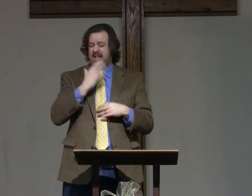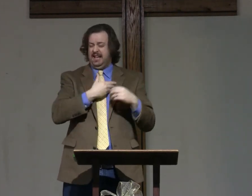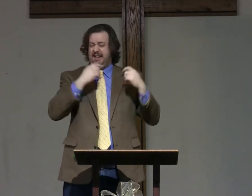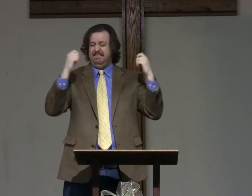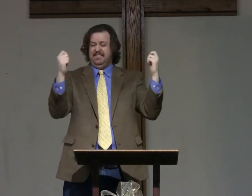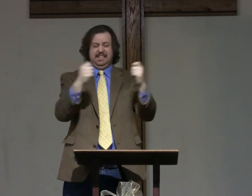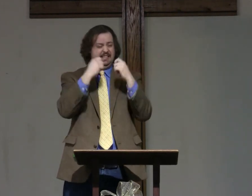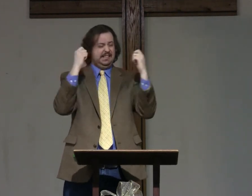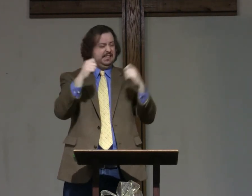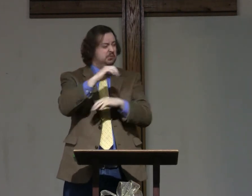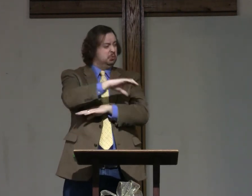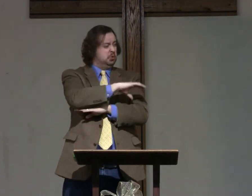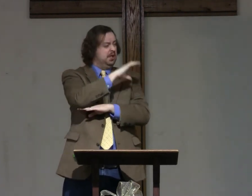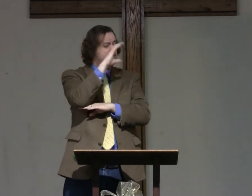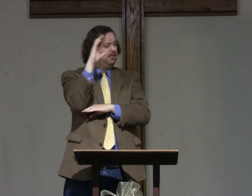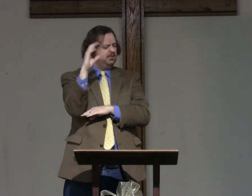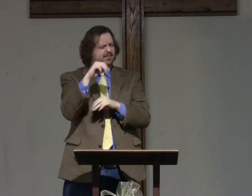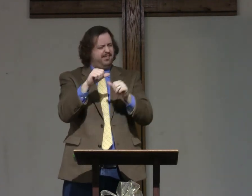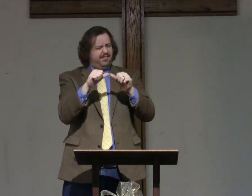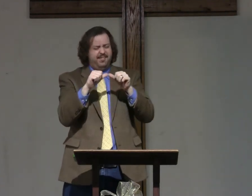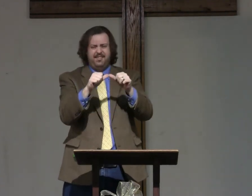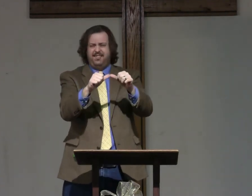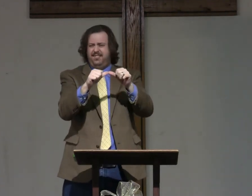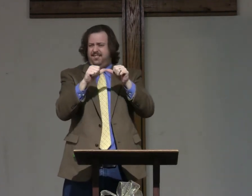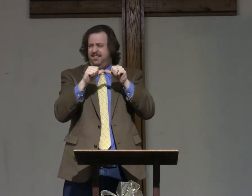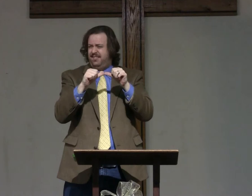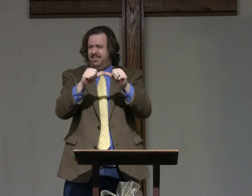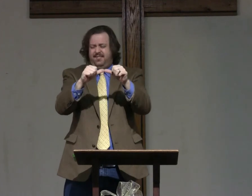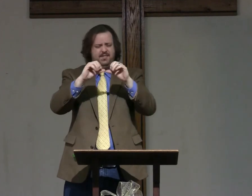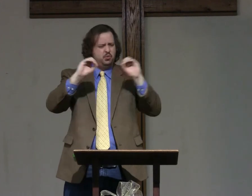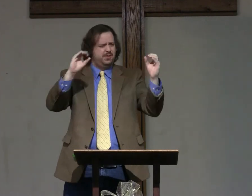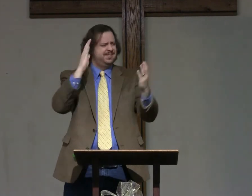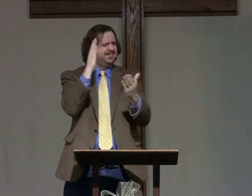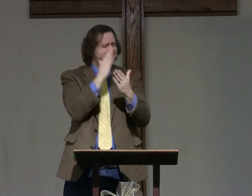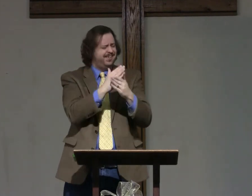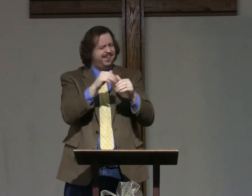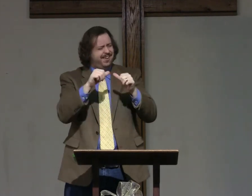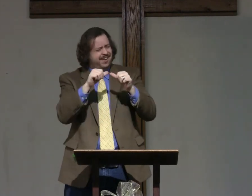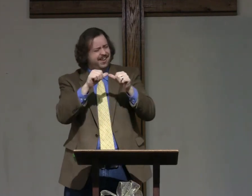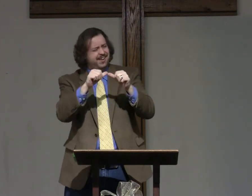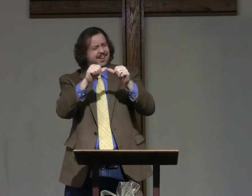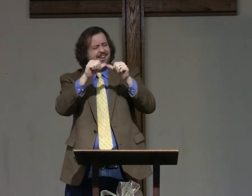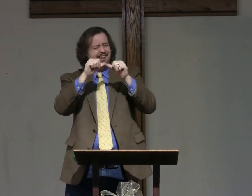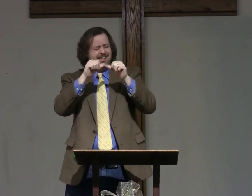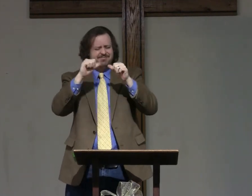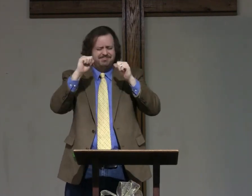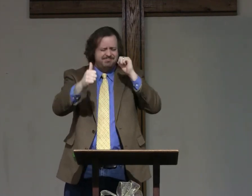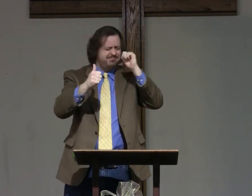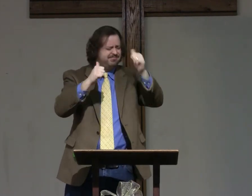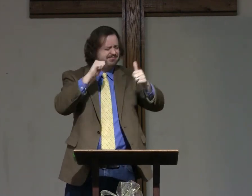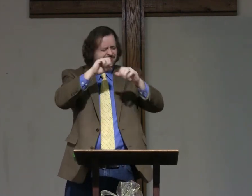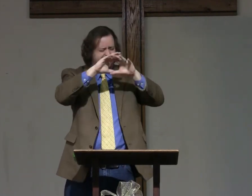Christmas celebration